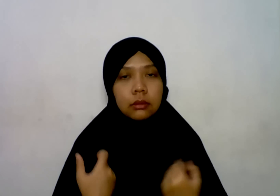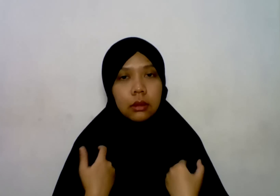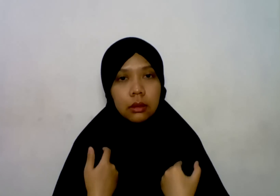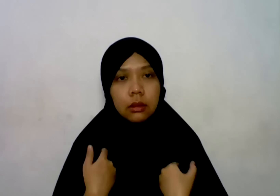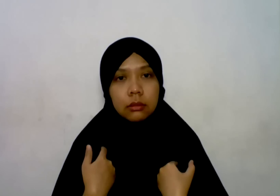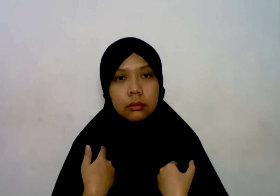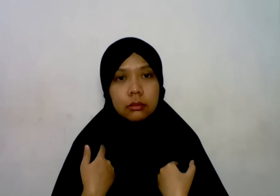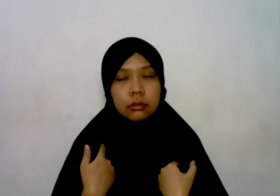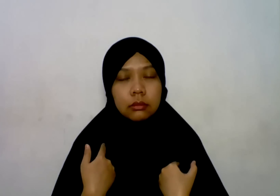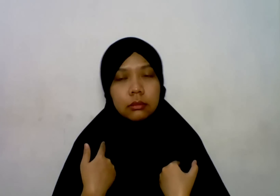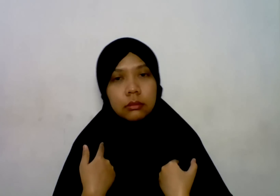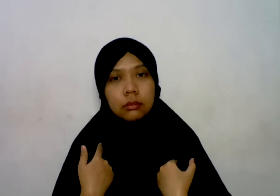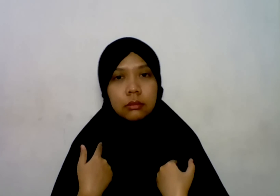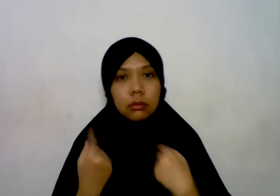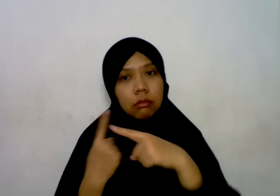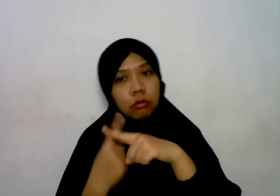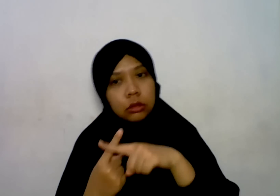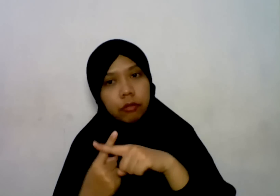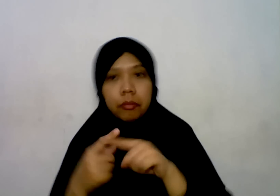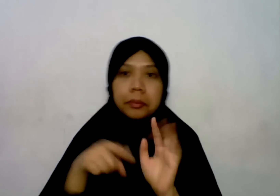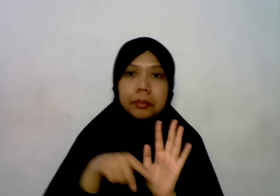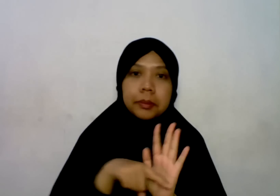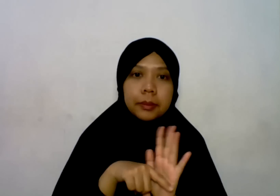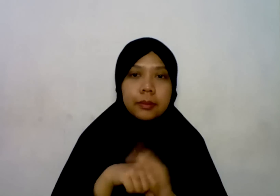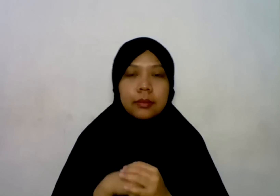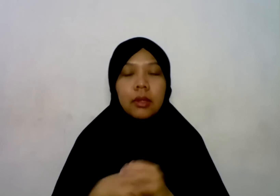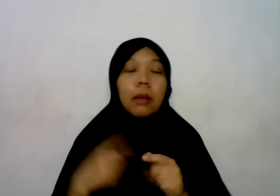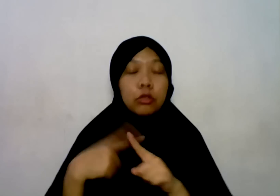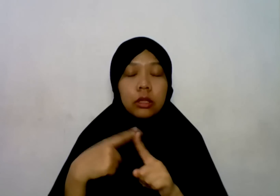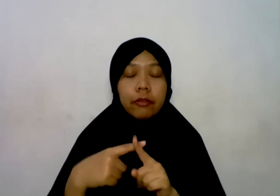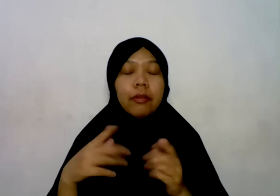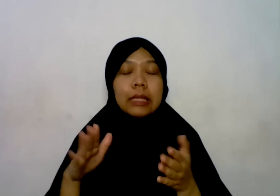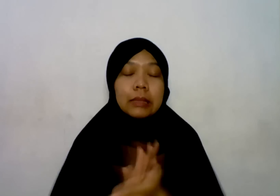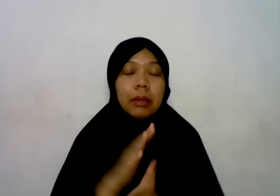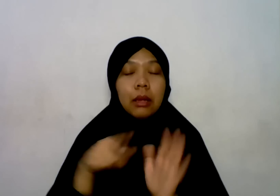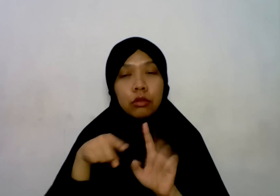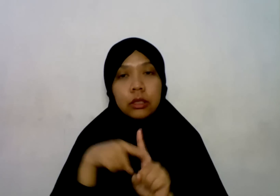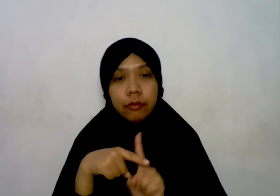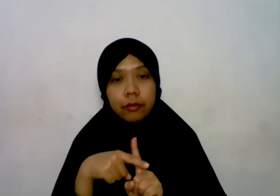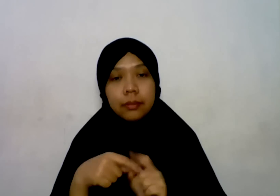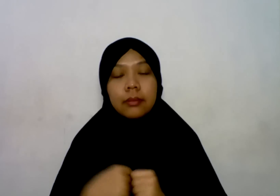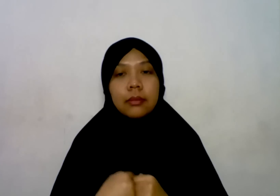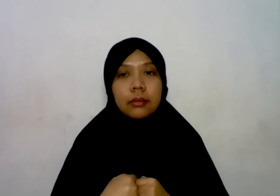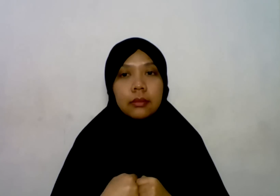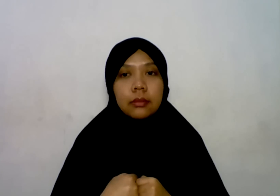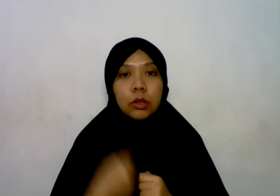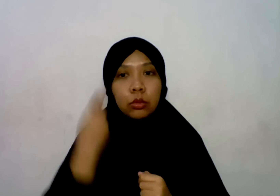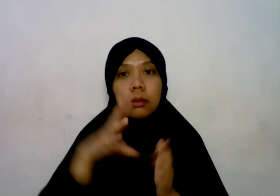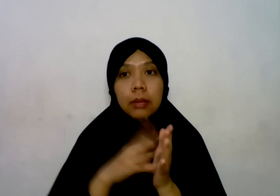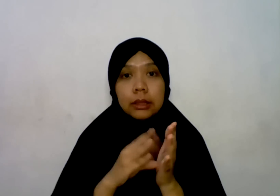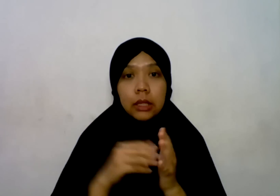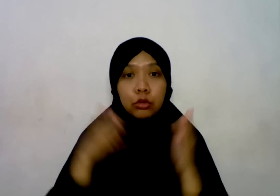couple of positive opportunity why we try to establish this study program.